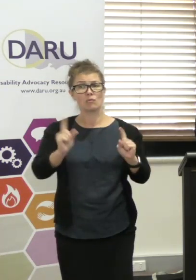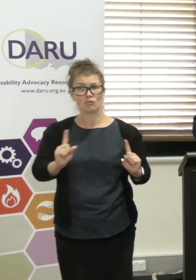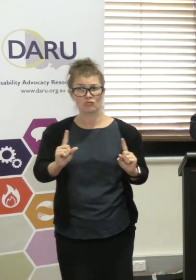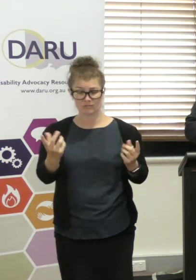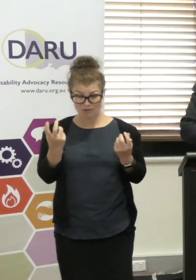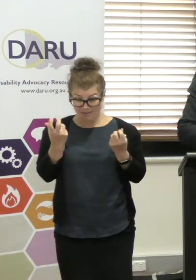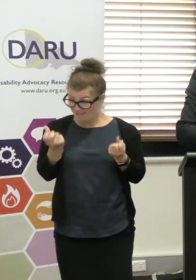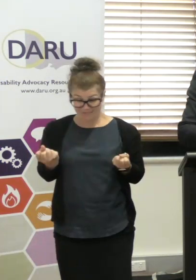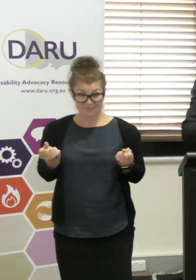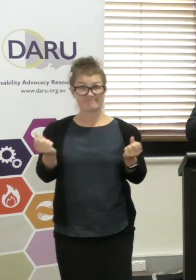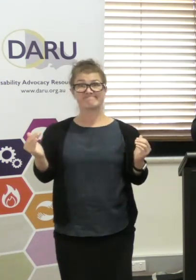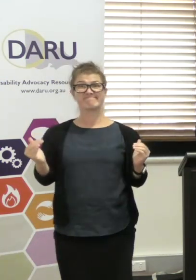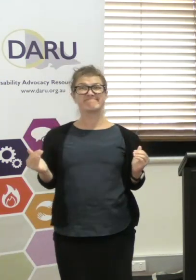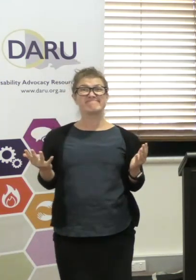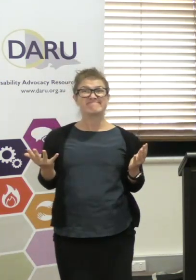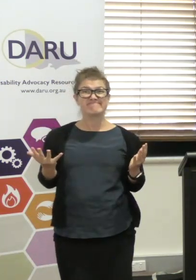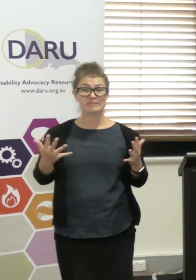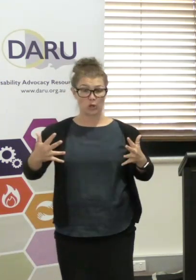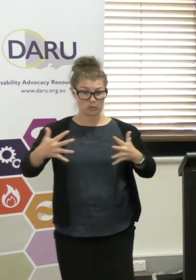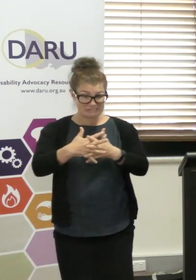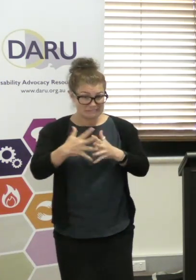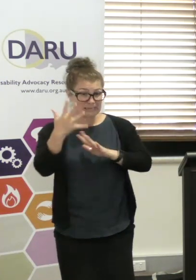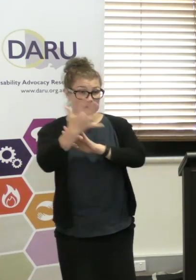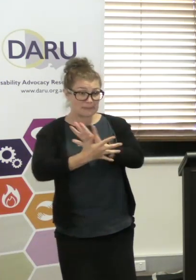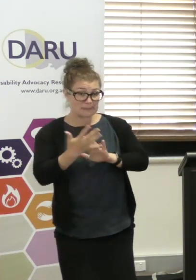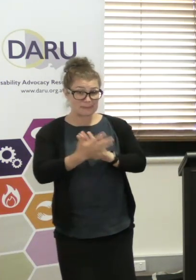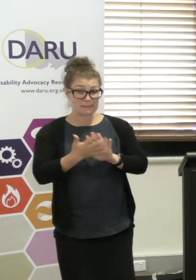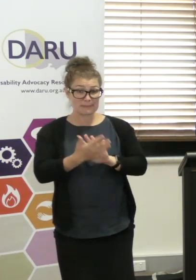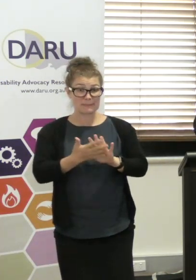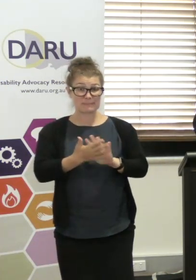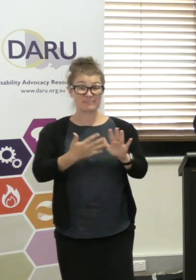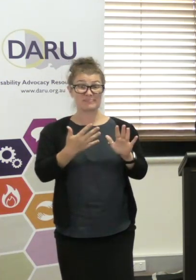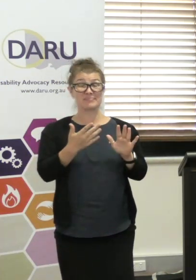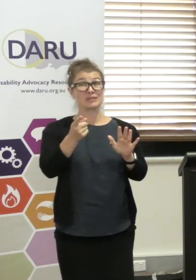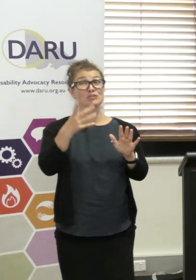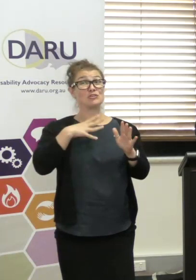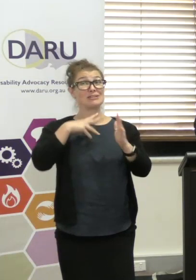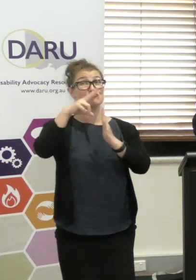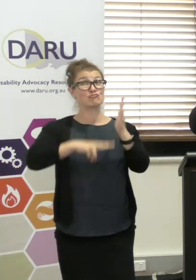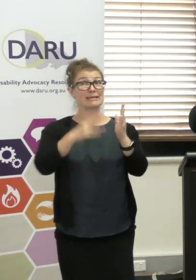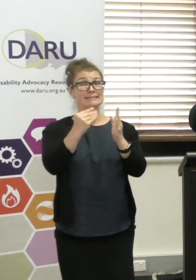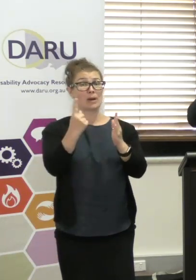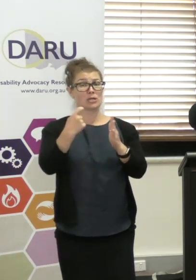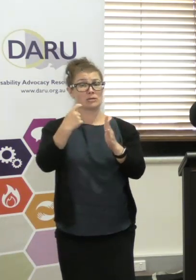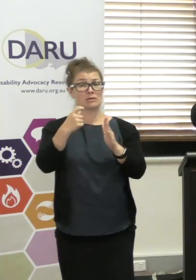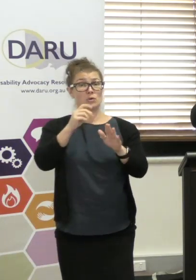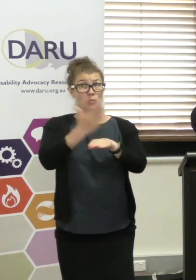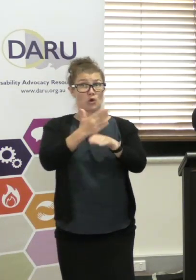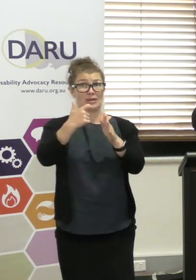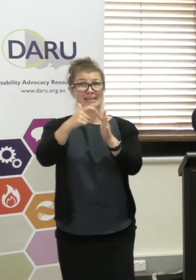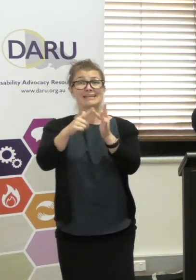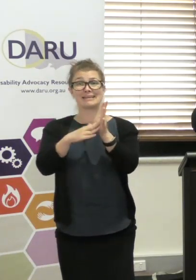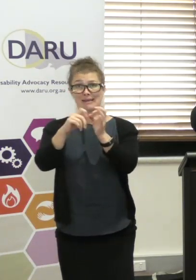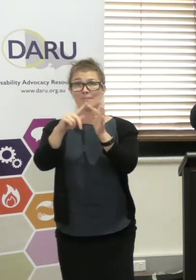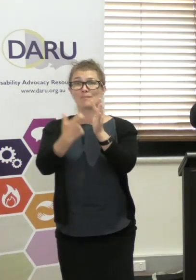the source. The person you need to read is a person by the name of Kimberly Crenshaw. Read her work, and it really helps you